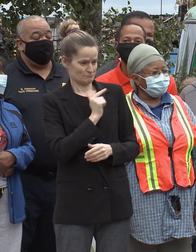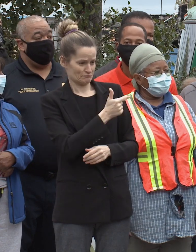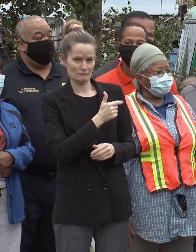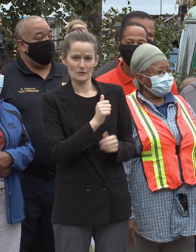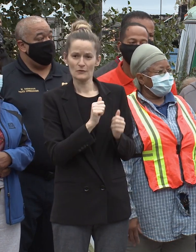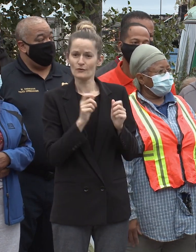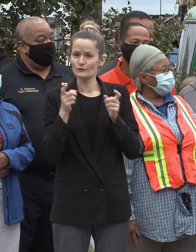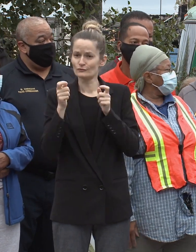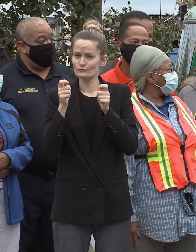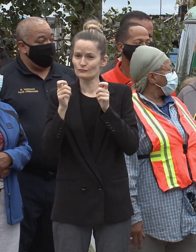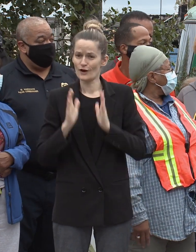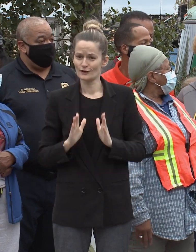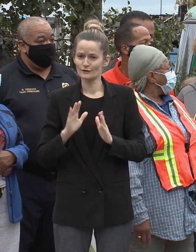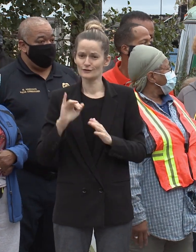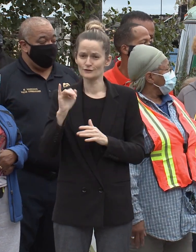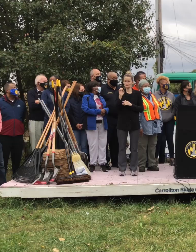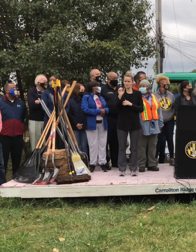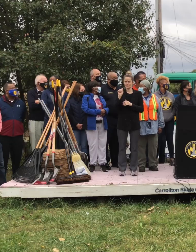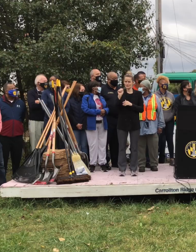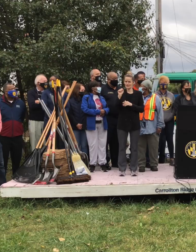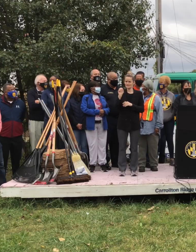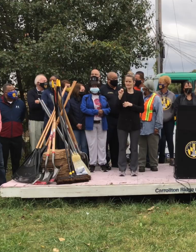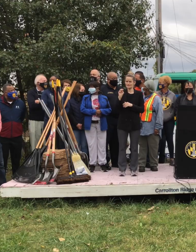Mitchell. Mr. Director?